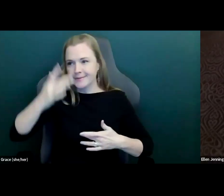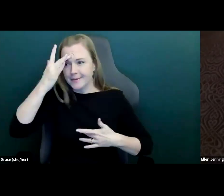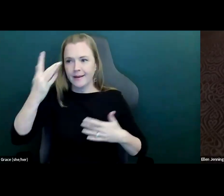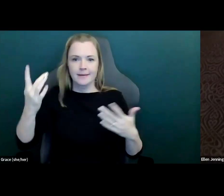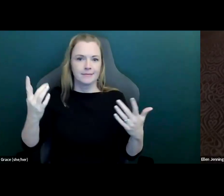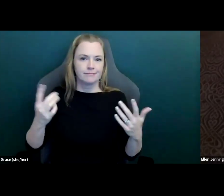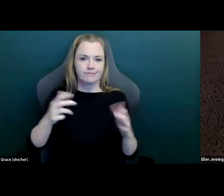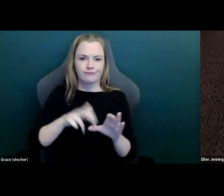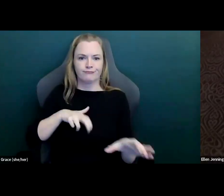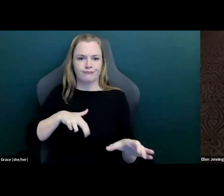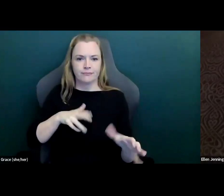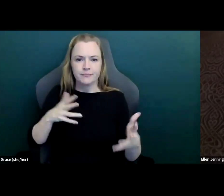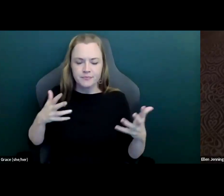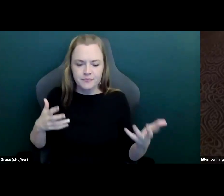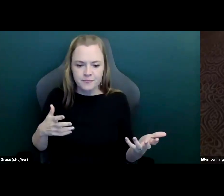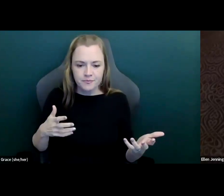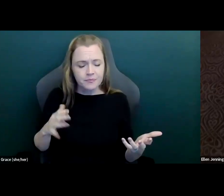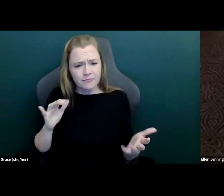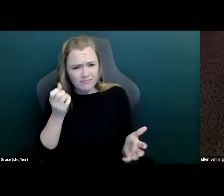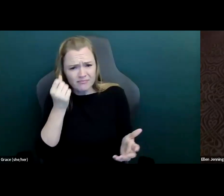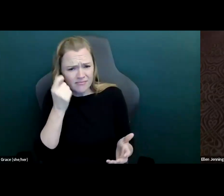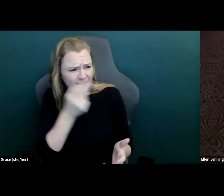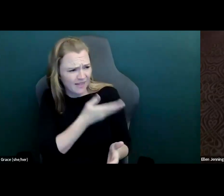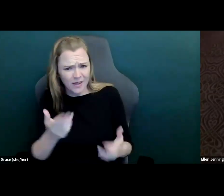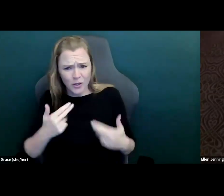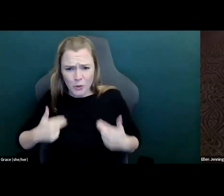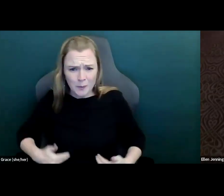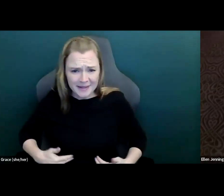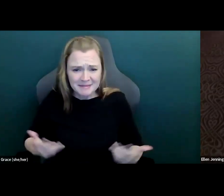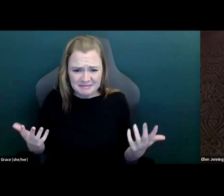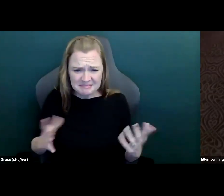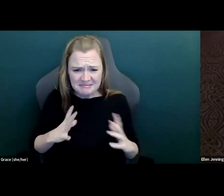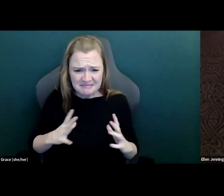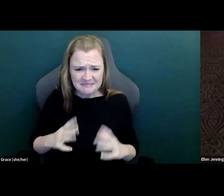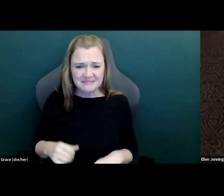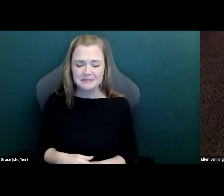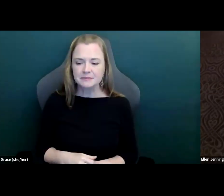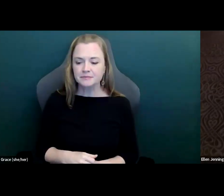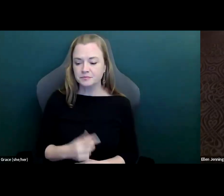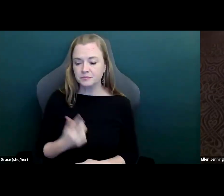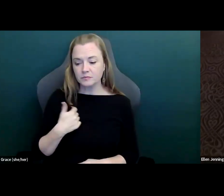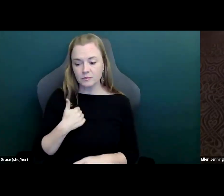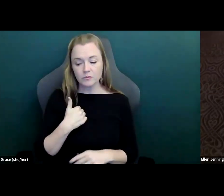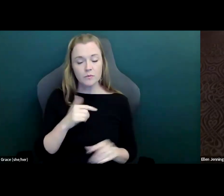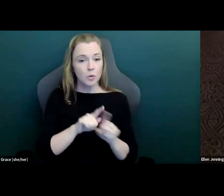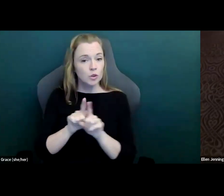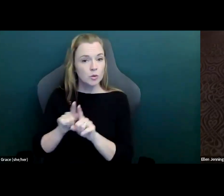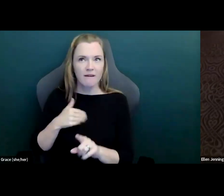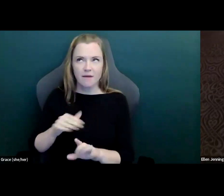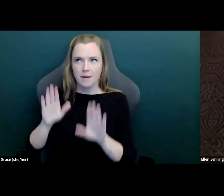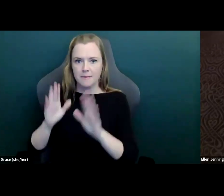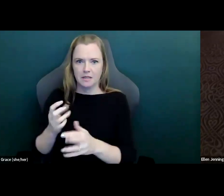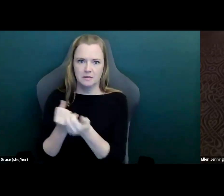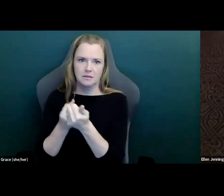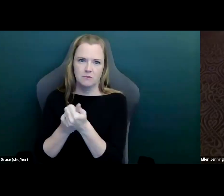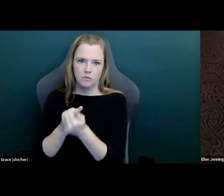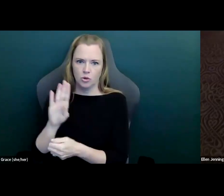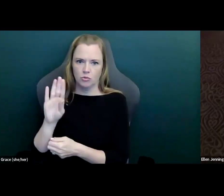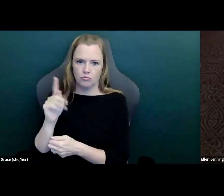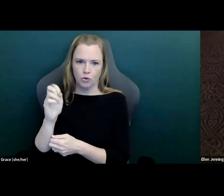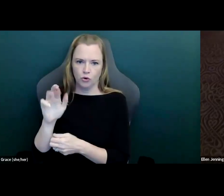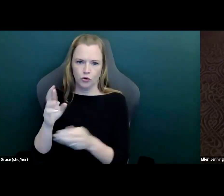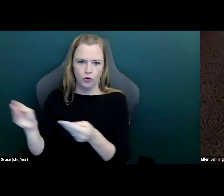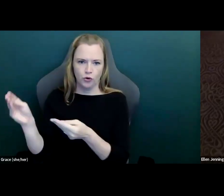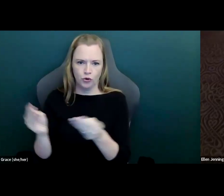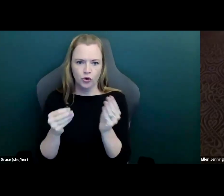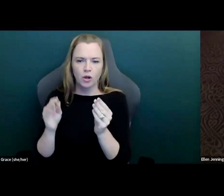that's understandable. These are human lives. We also have an excellent support broker, and for me, that's essential.